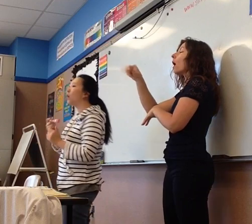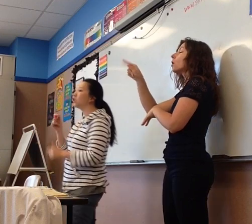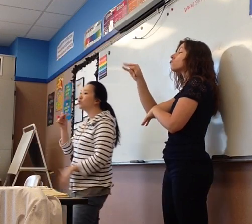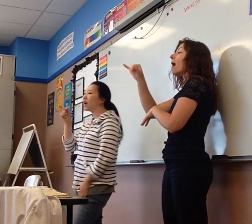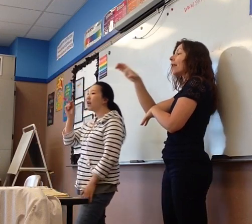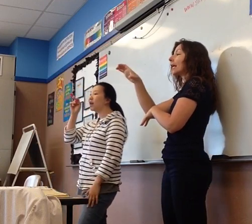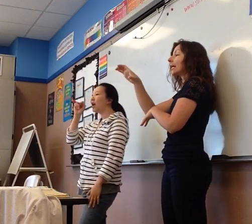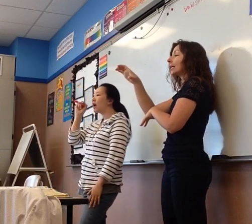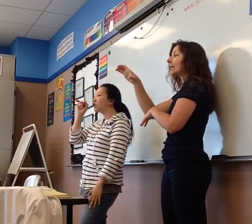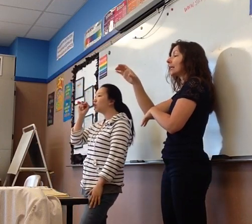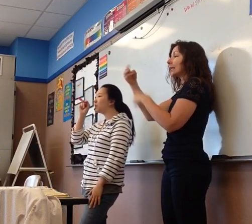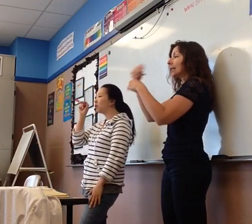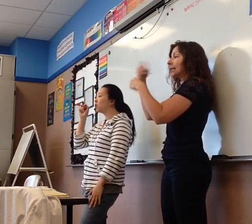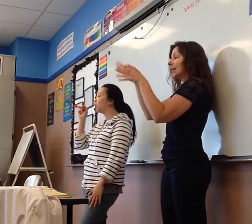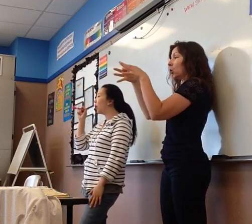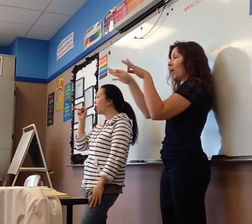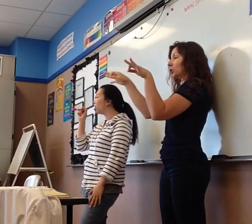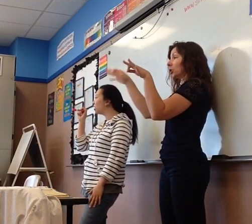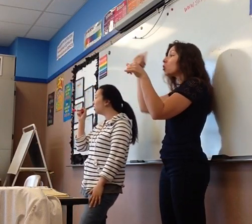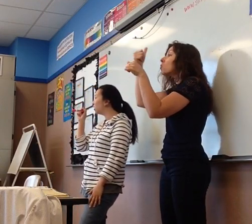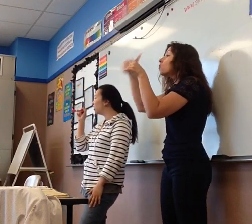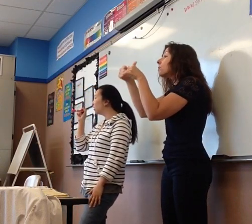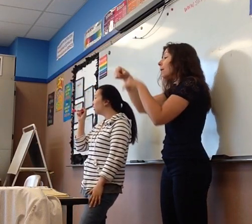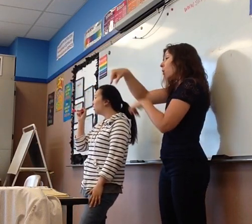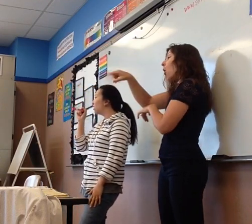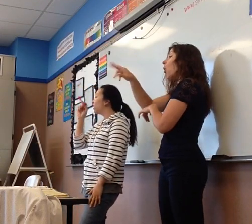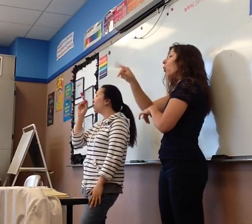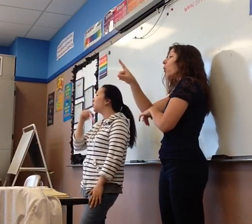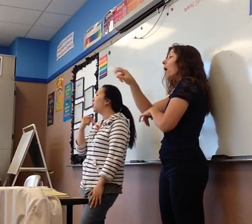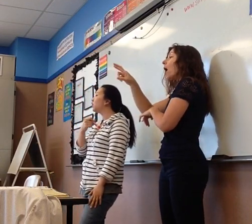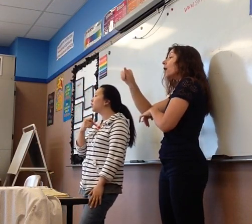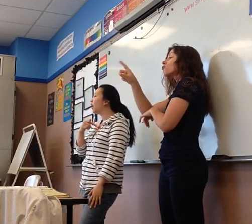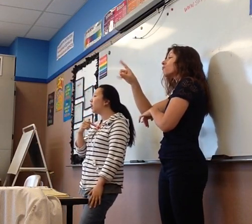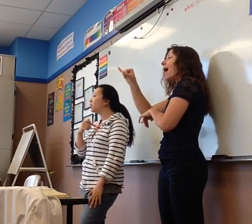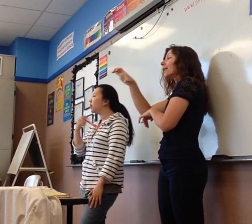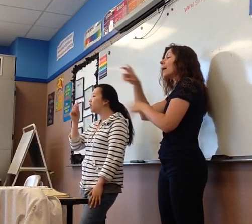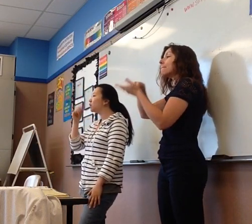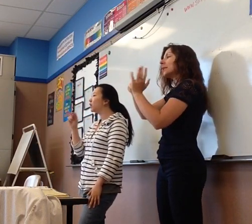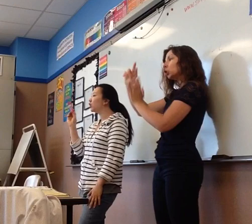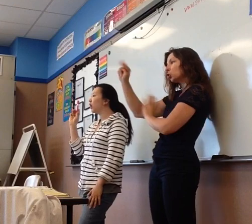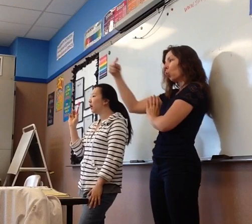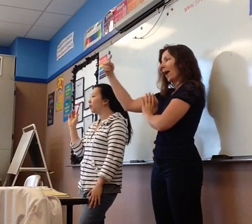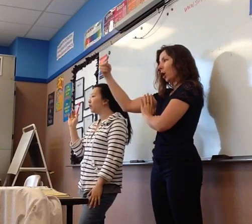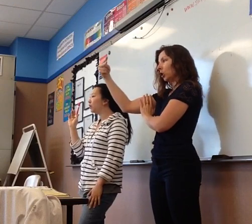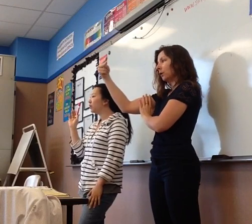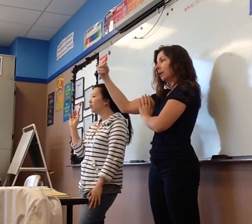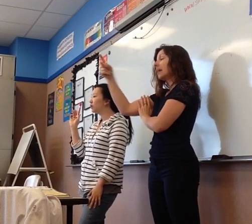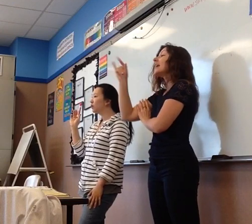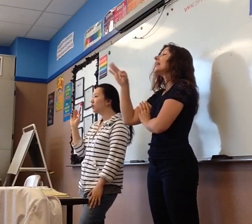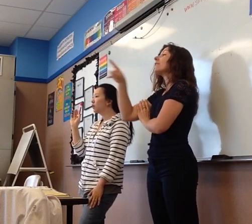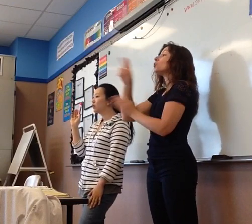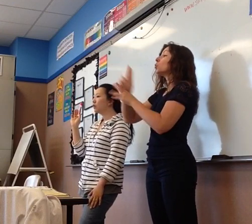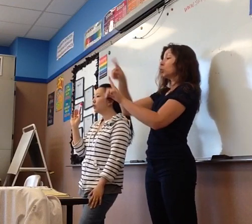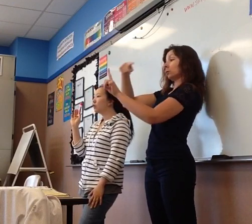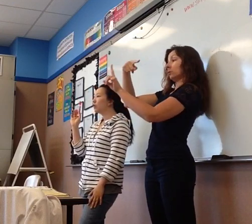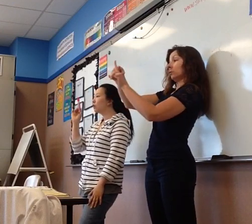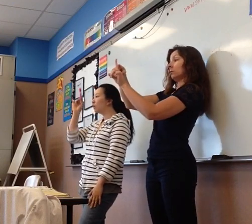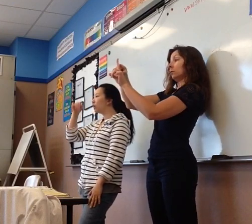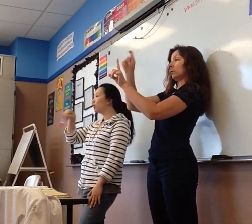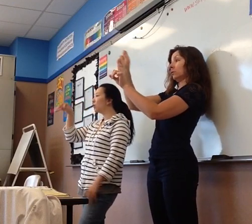Remember, quadratic has to be squared, and quadratic makes what shape?